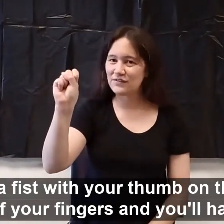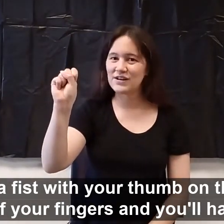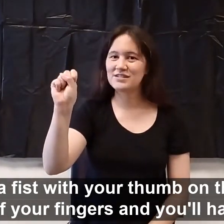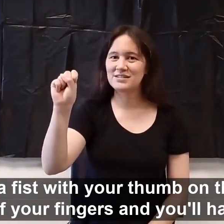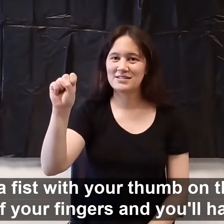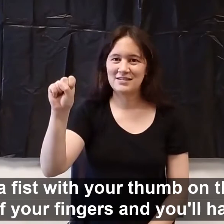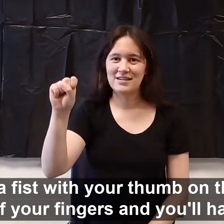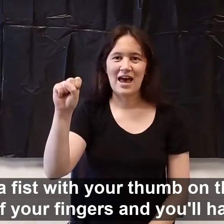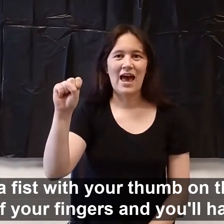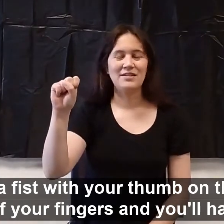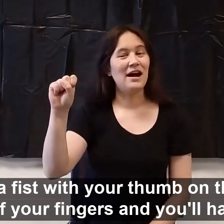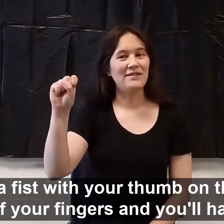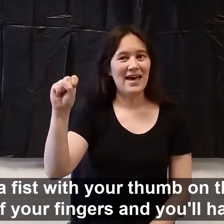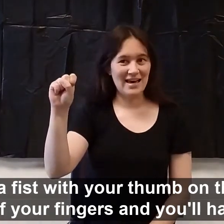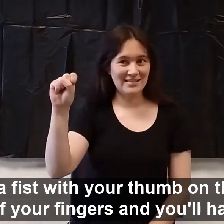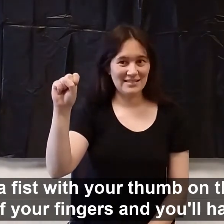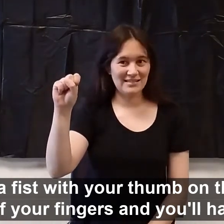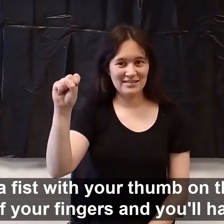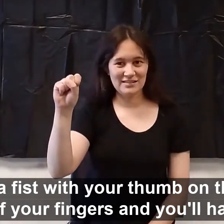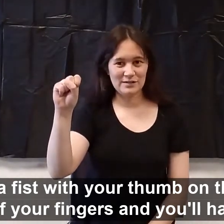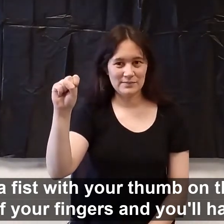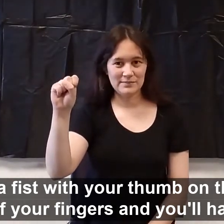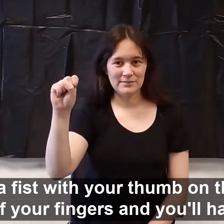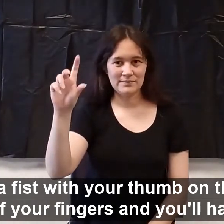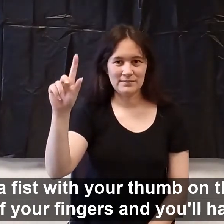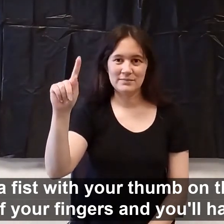fingers, and you have S.